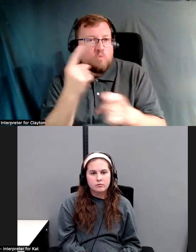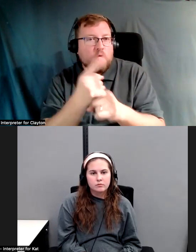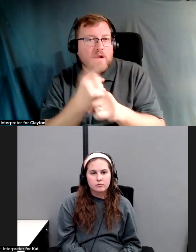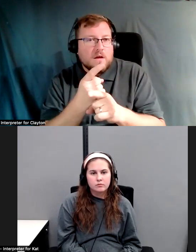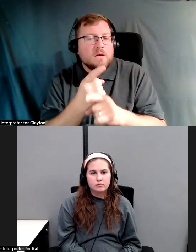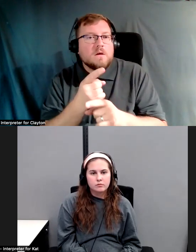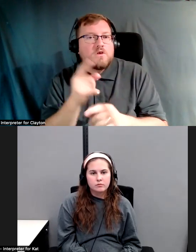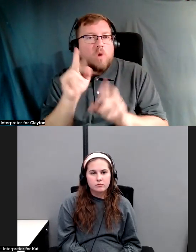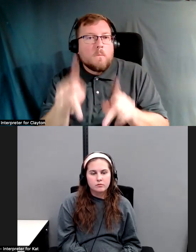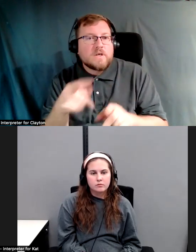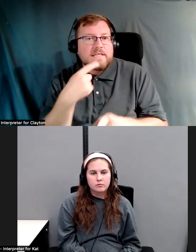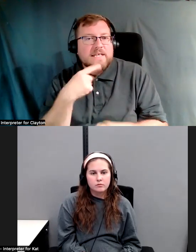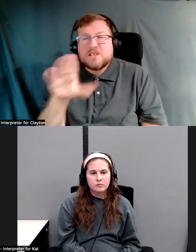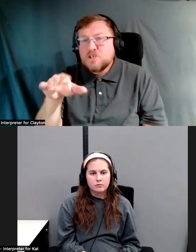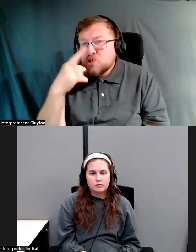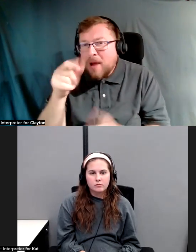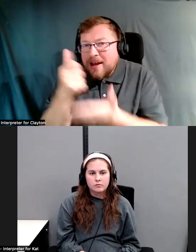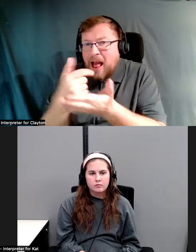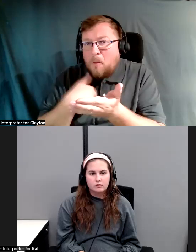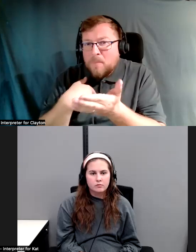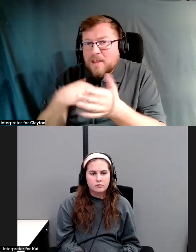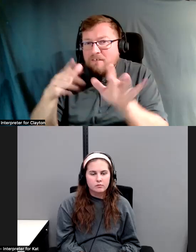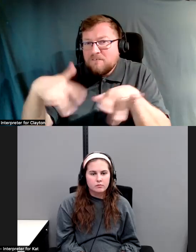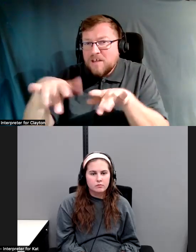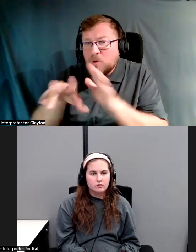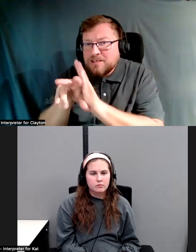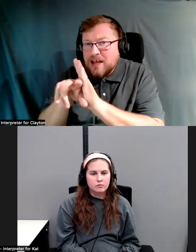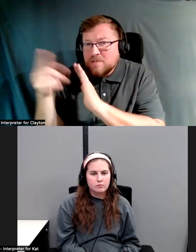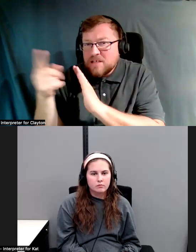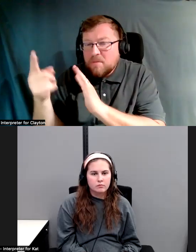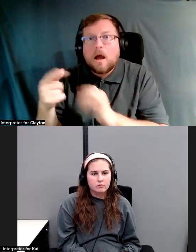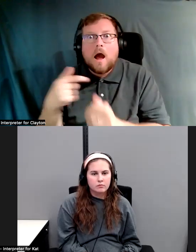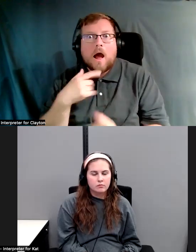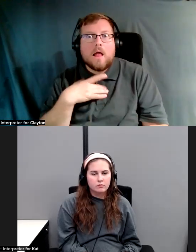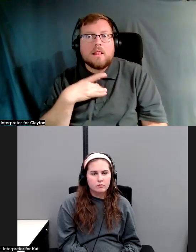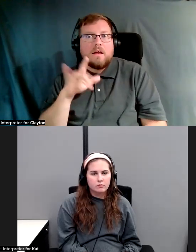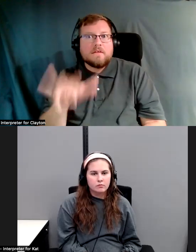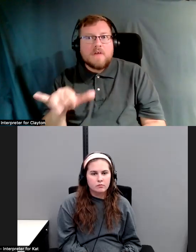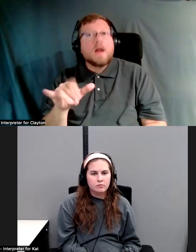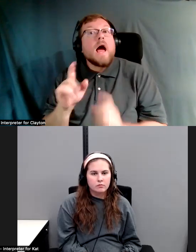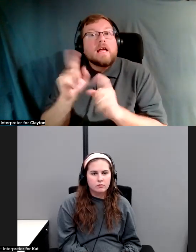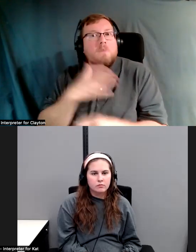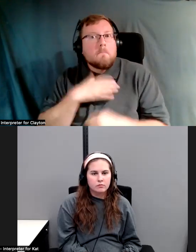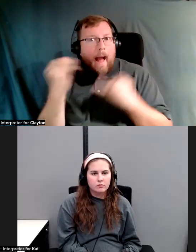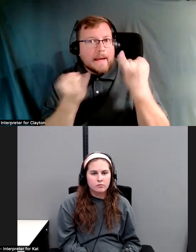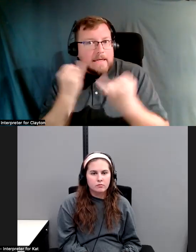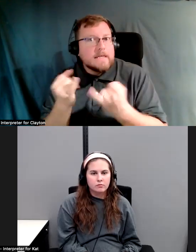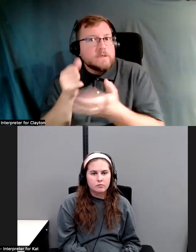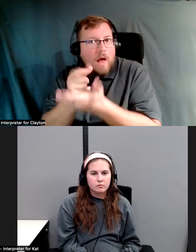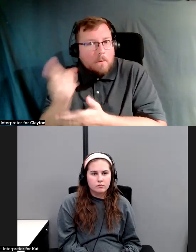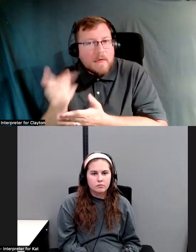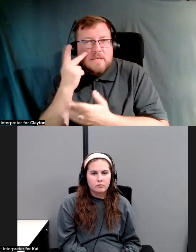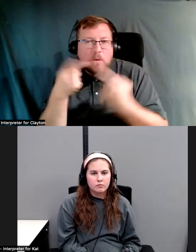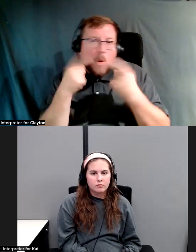somebody asks me to help them tape, I get really excited because I like collaborating and giving them my ideas, see what works,